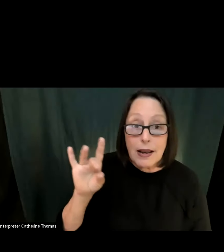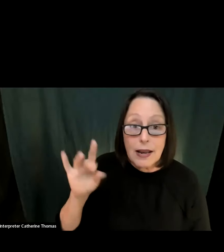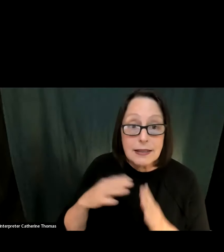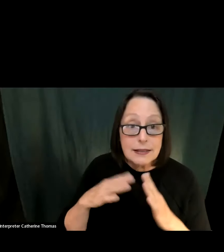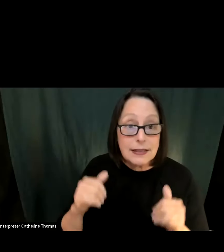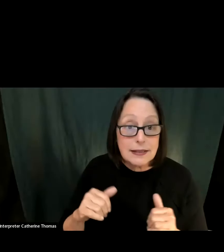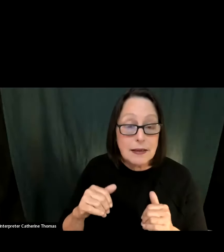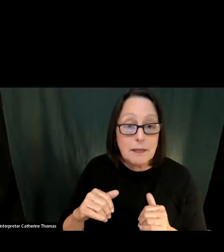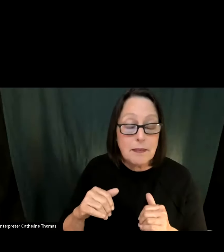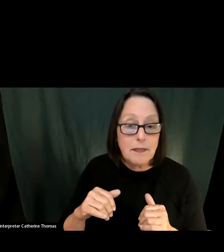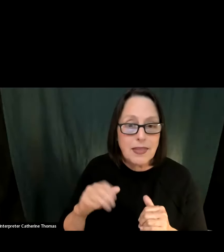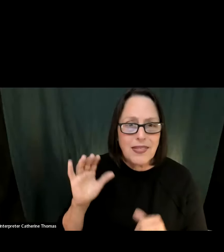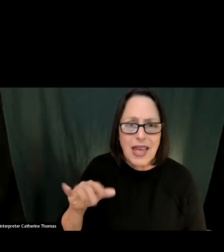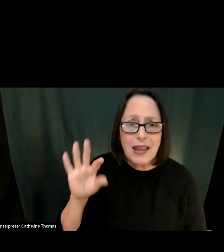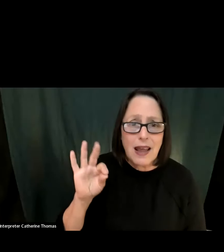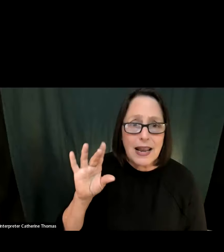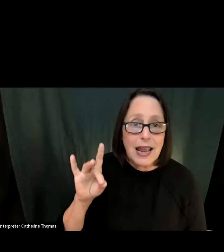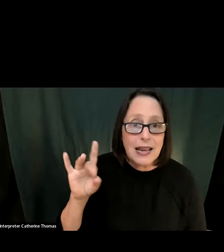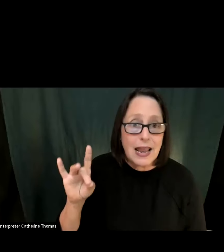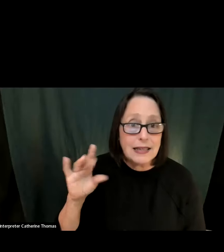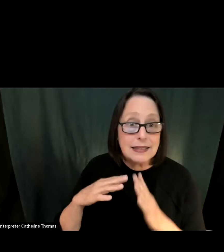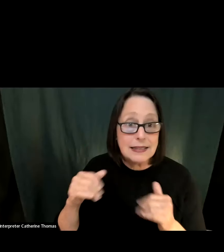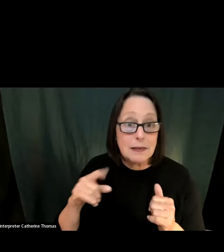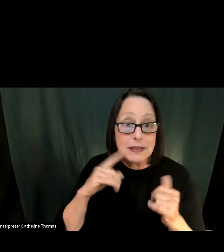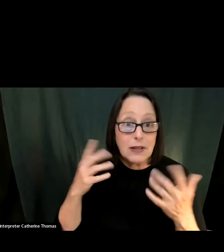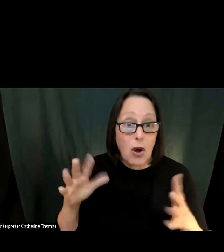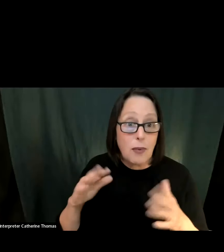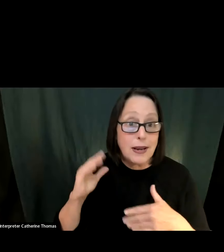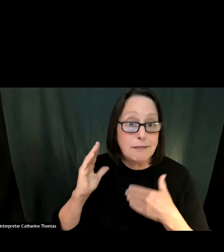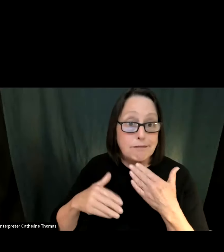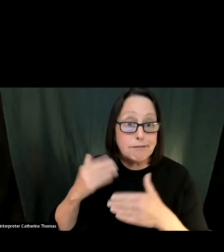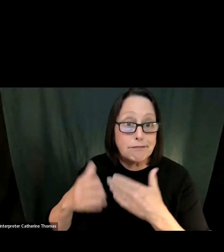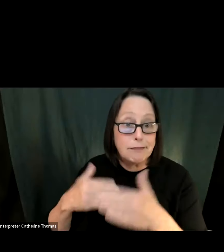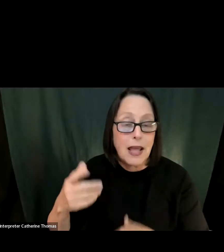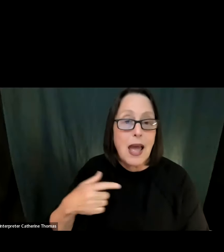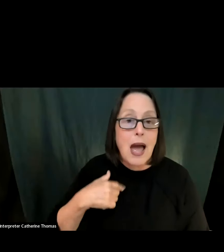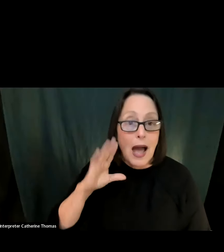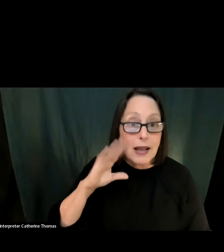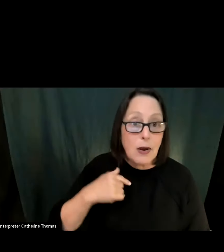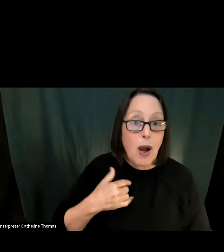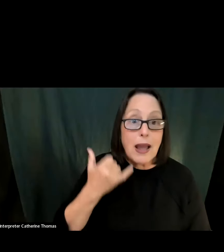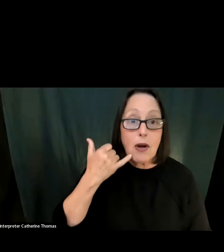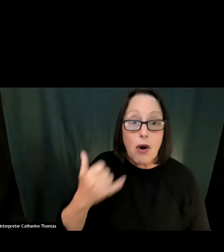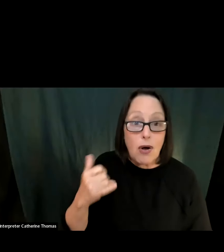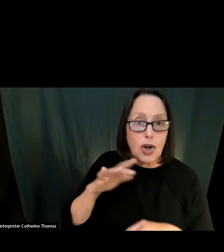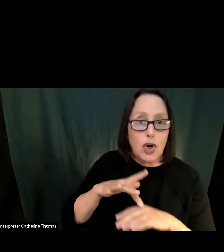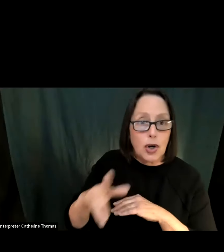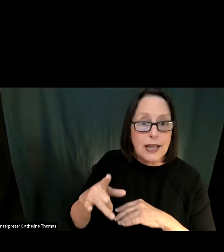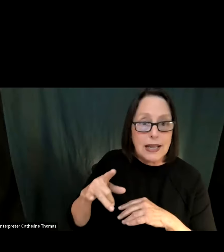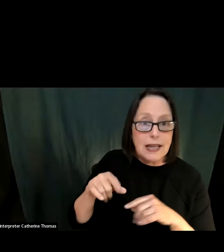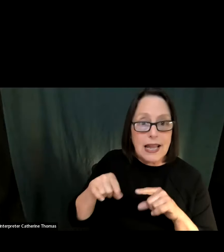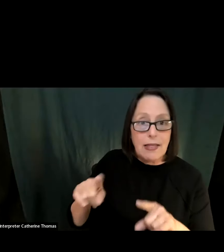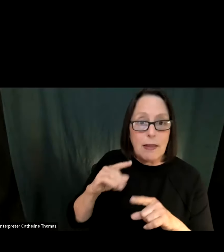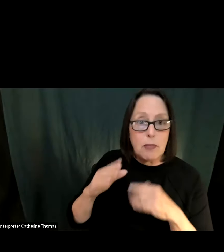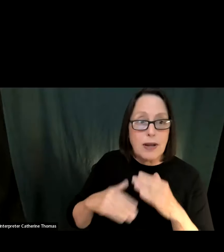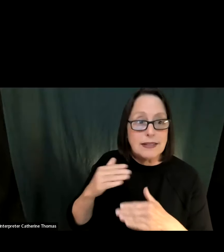988 system is actually rolling forward. I know I called when it was just very early on in the process, and